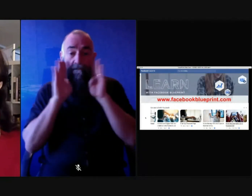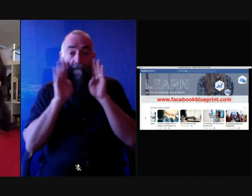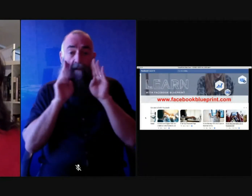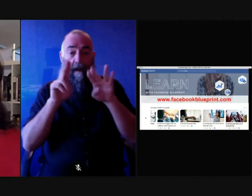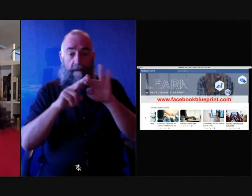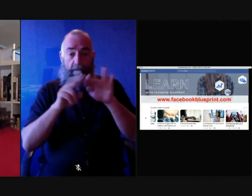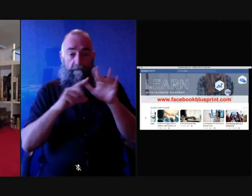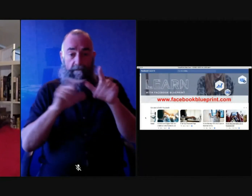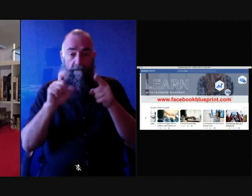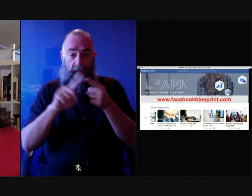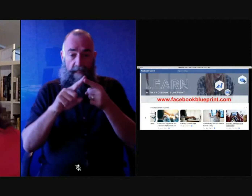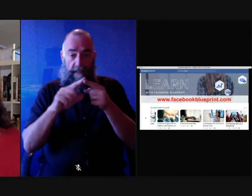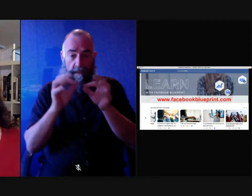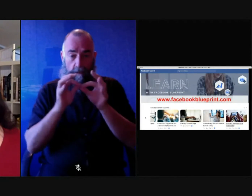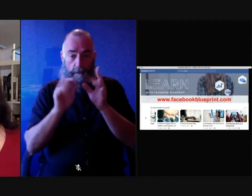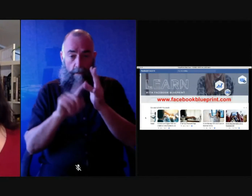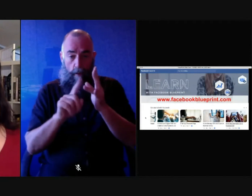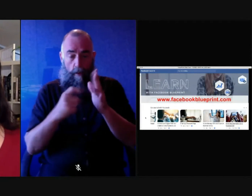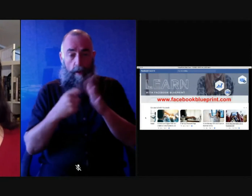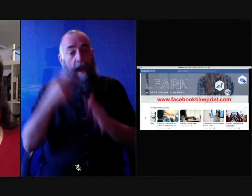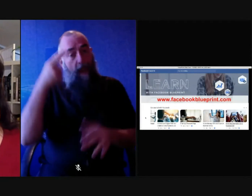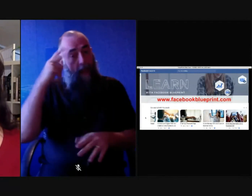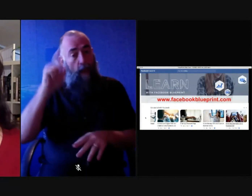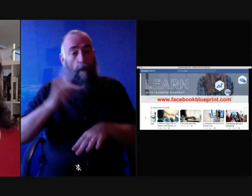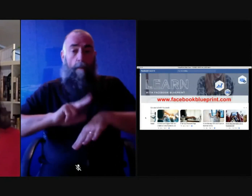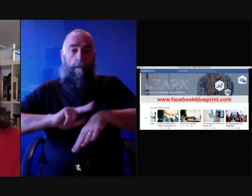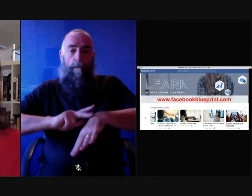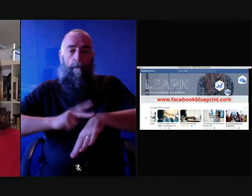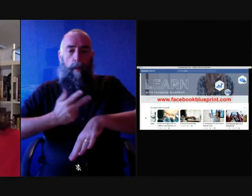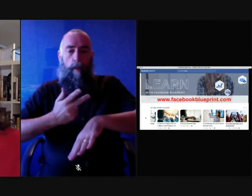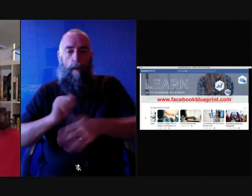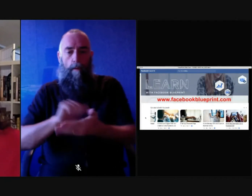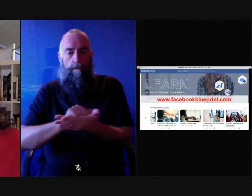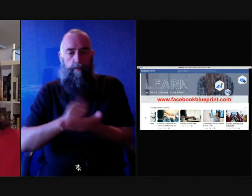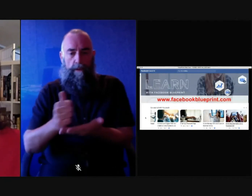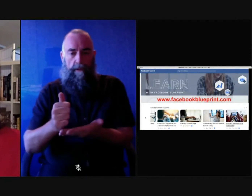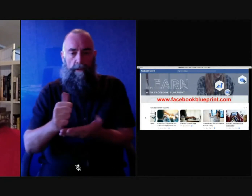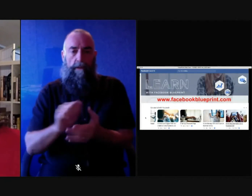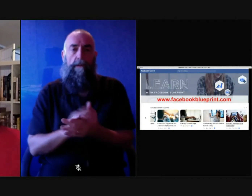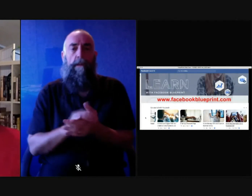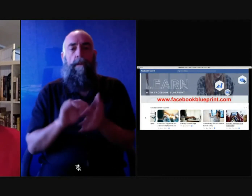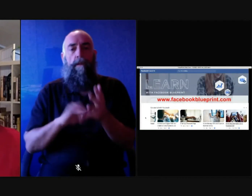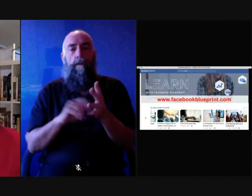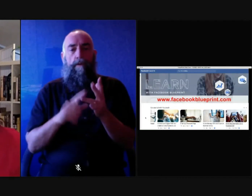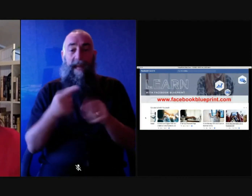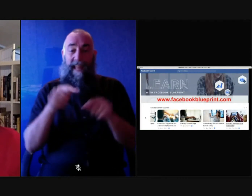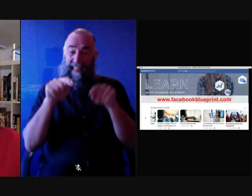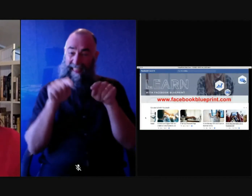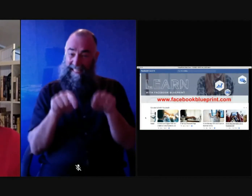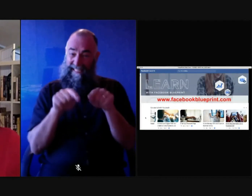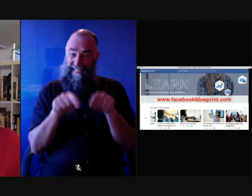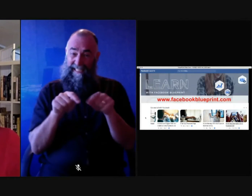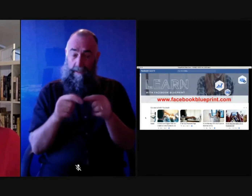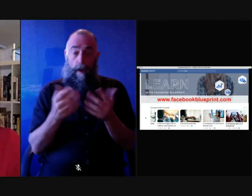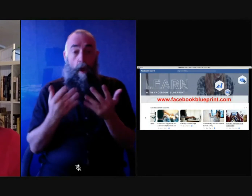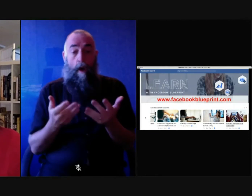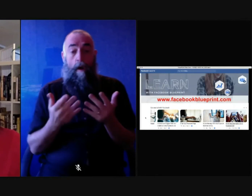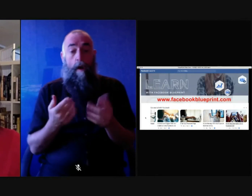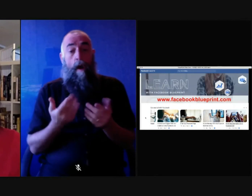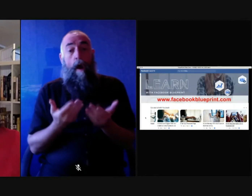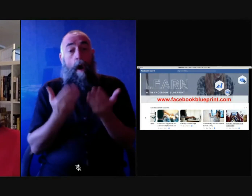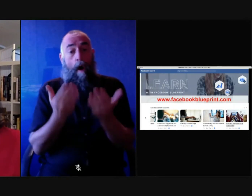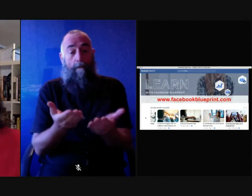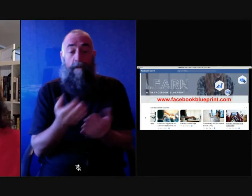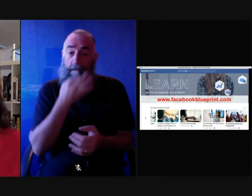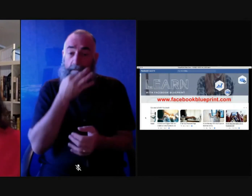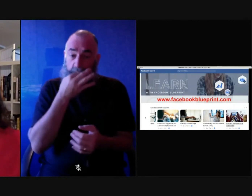The URL is facebookblueprint.com, and this offers free self-paced